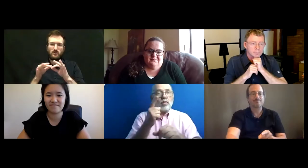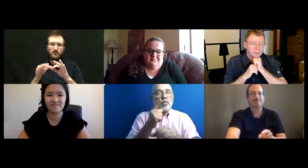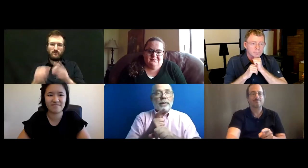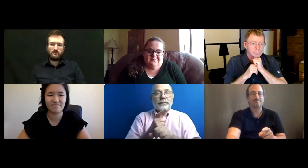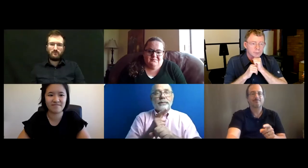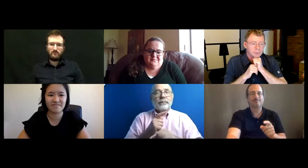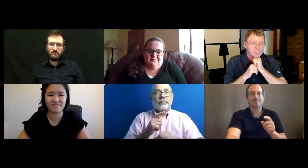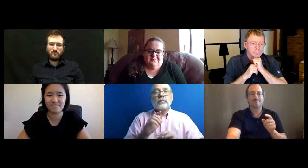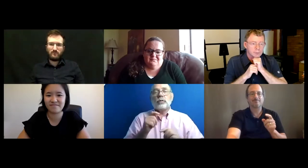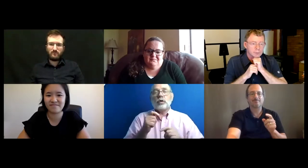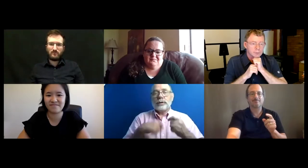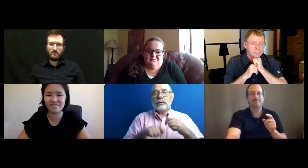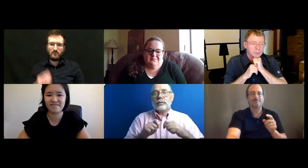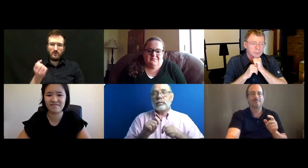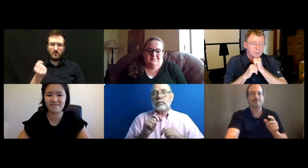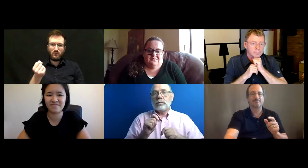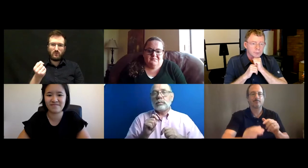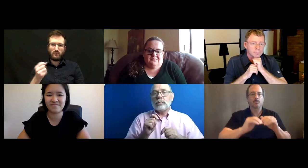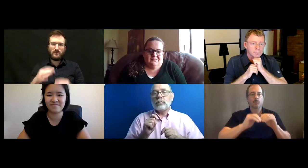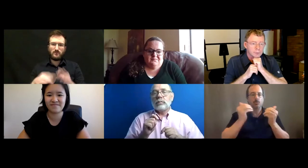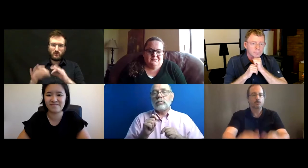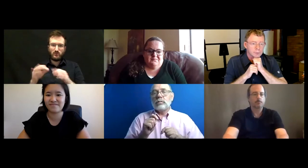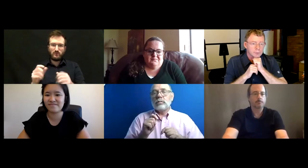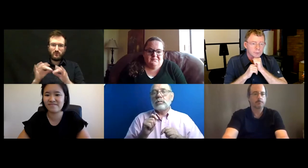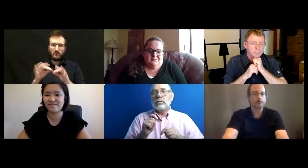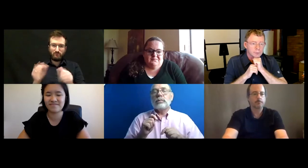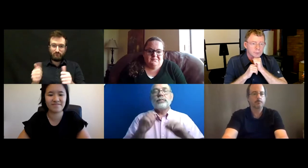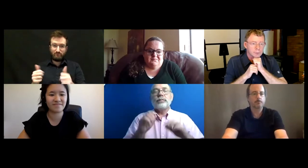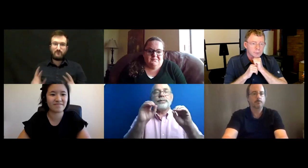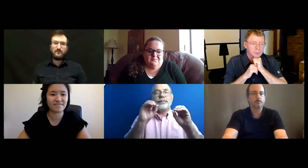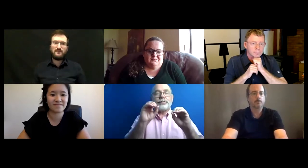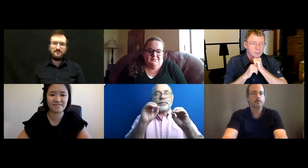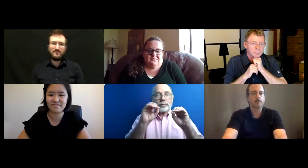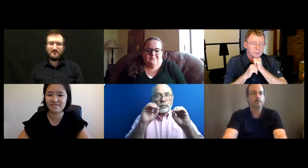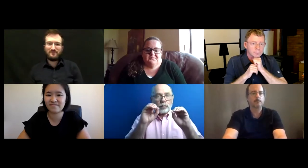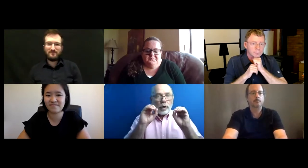All of these comments. Just switching the interpreters. One moment. All good? Okay.